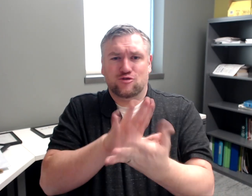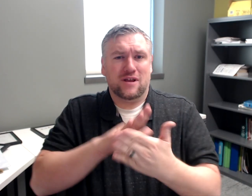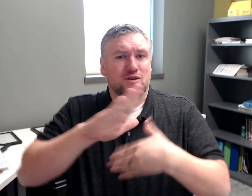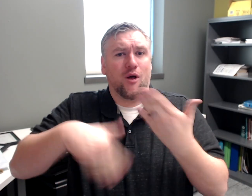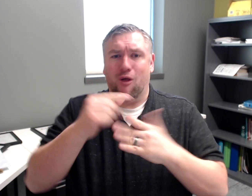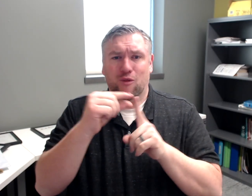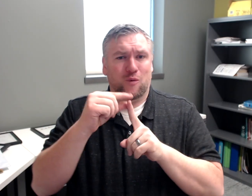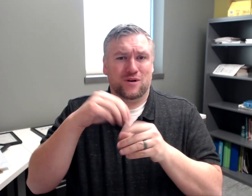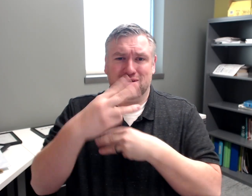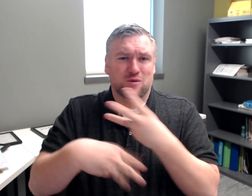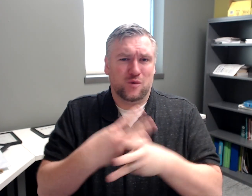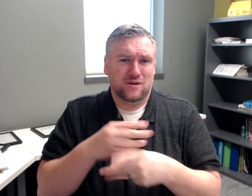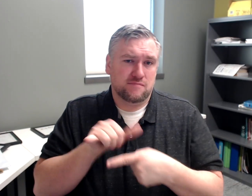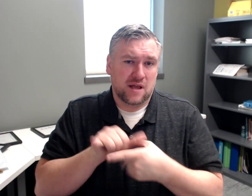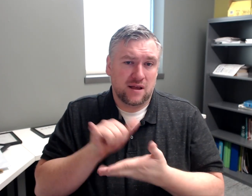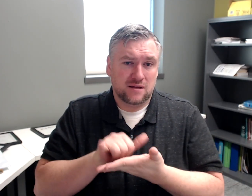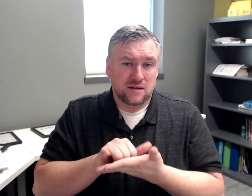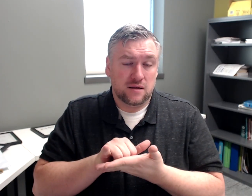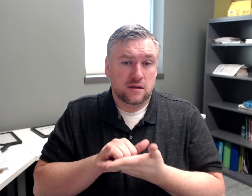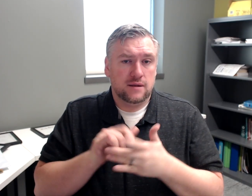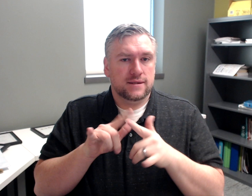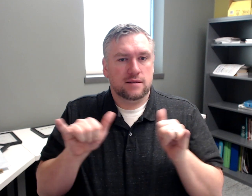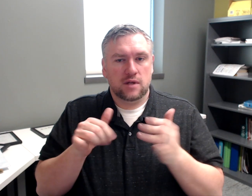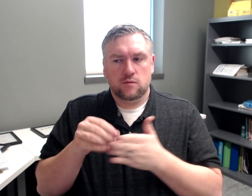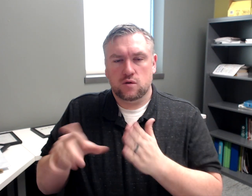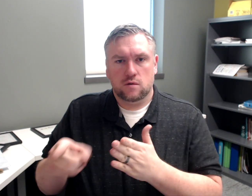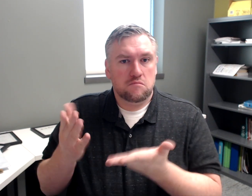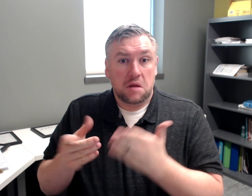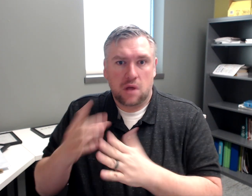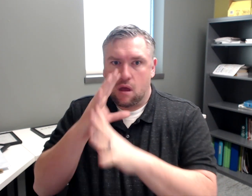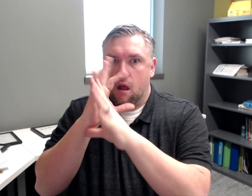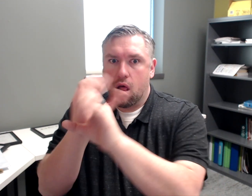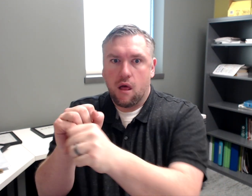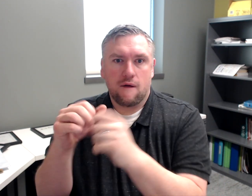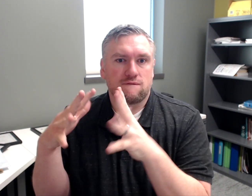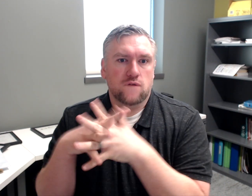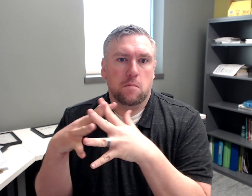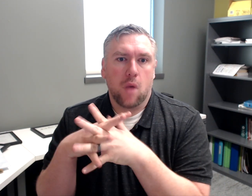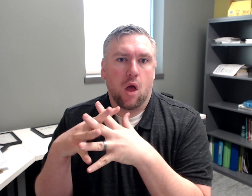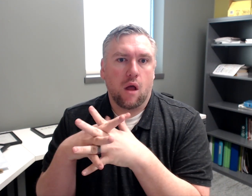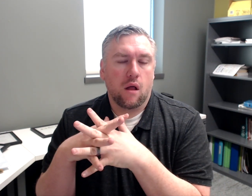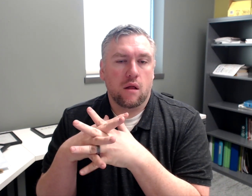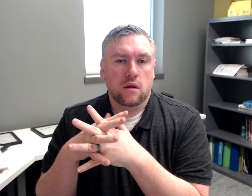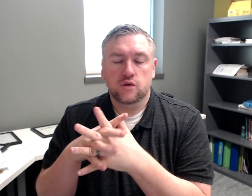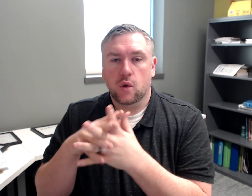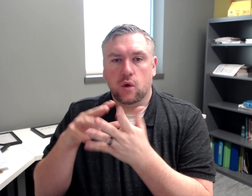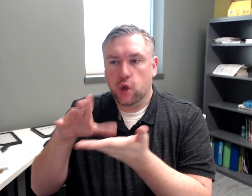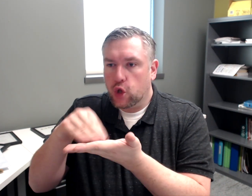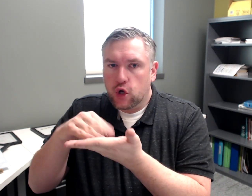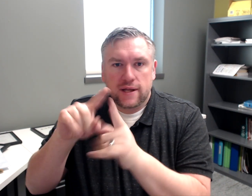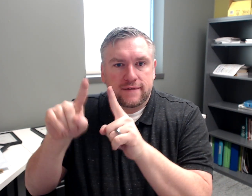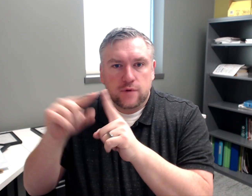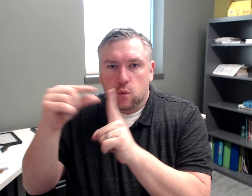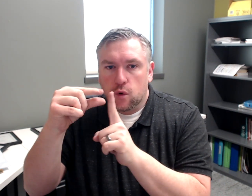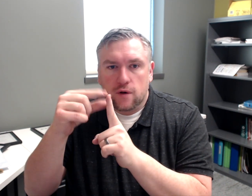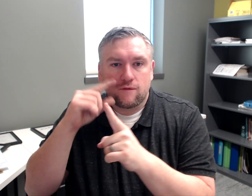you just can't address all the different words in the world and all the different interests. So maybe a student's really into football,